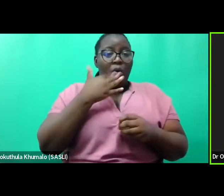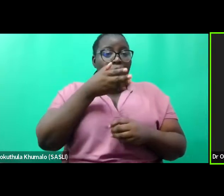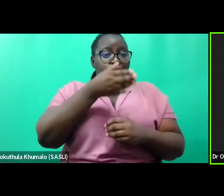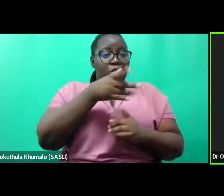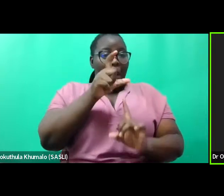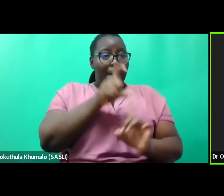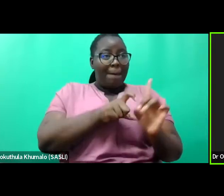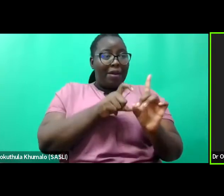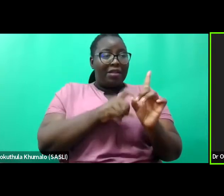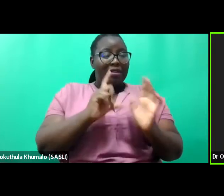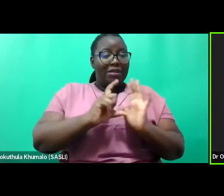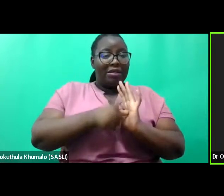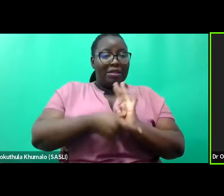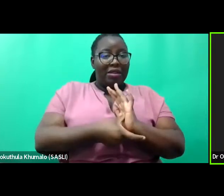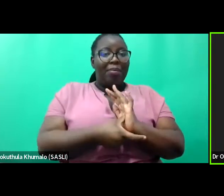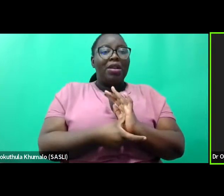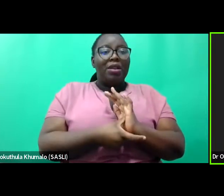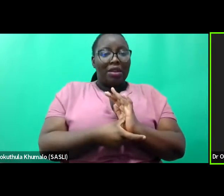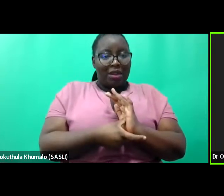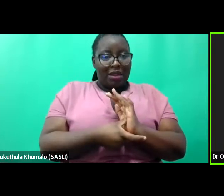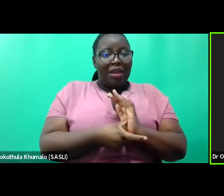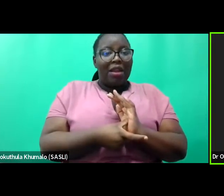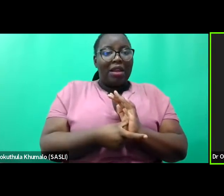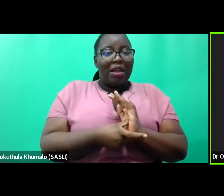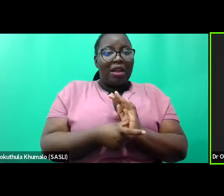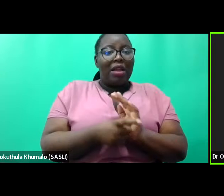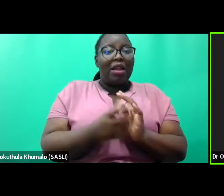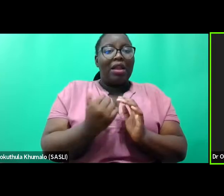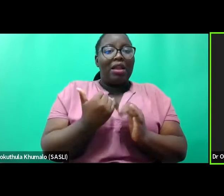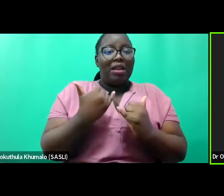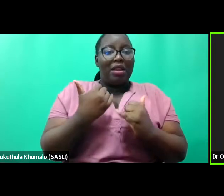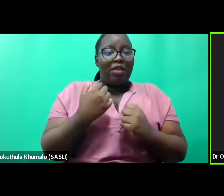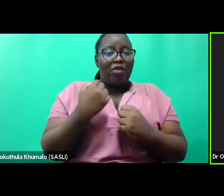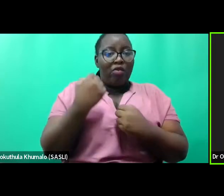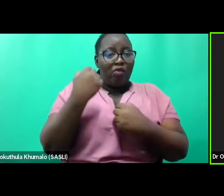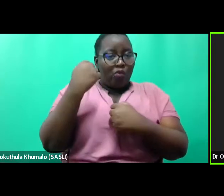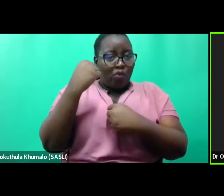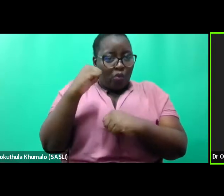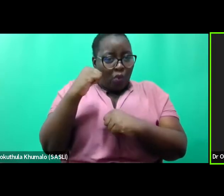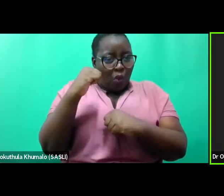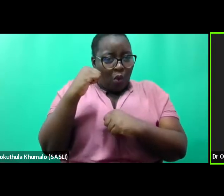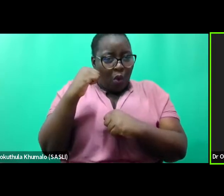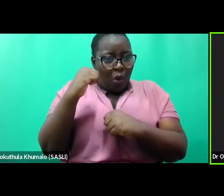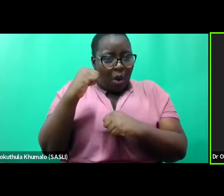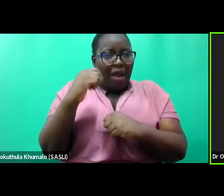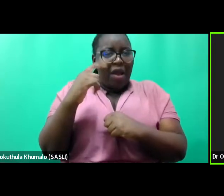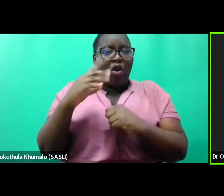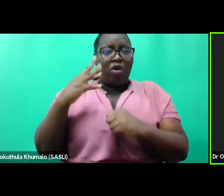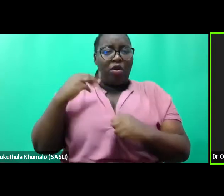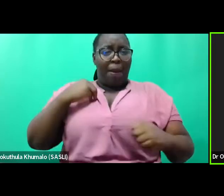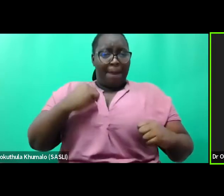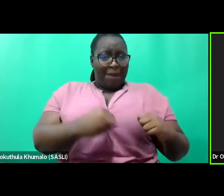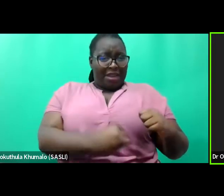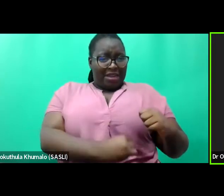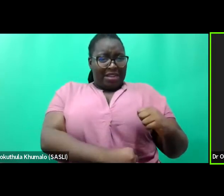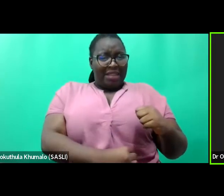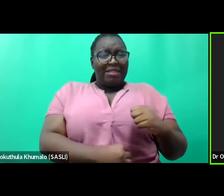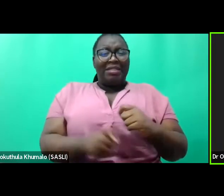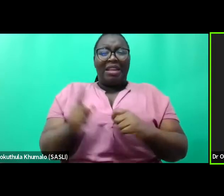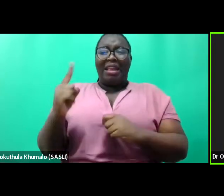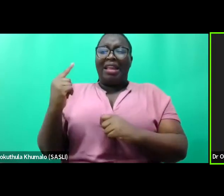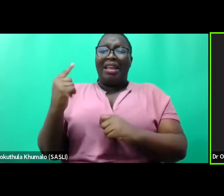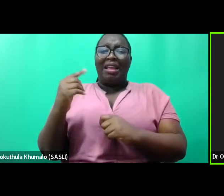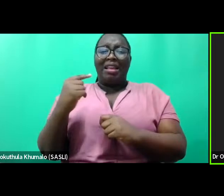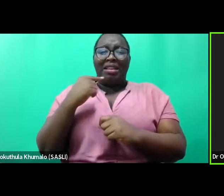had to stage a protest. It was the finance minister at that time that said that it was an